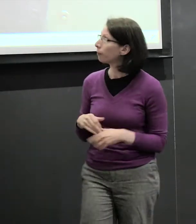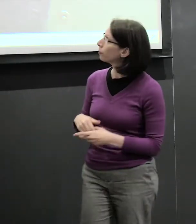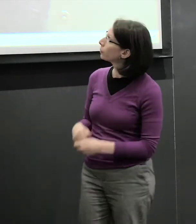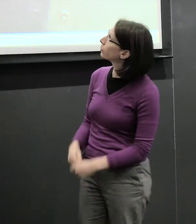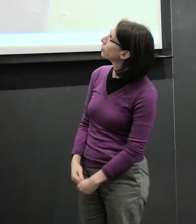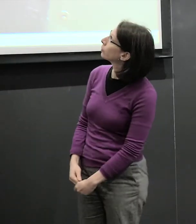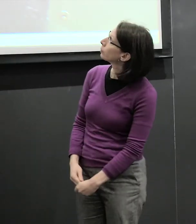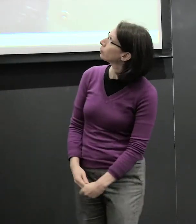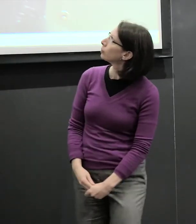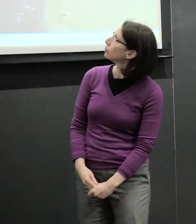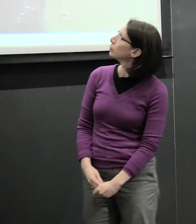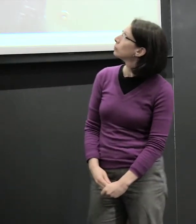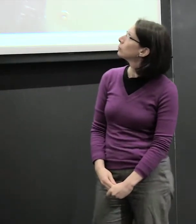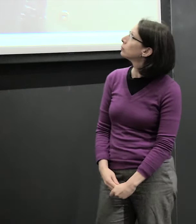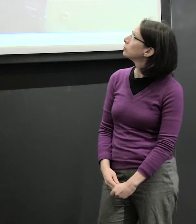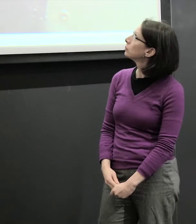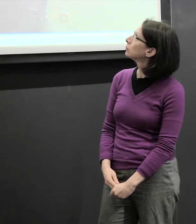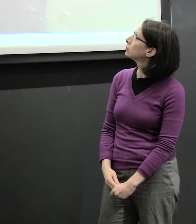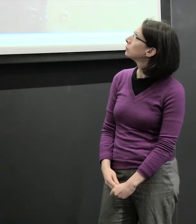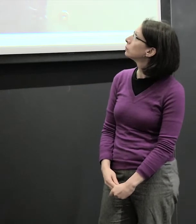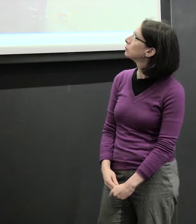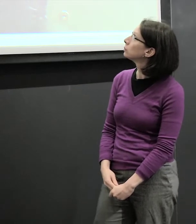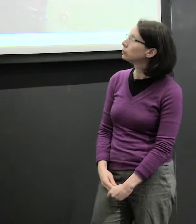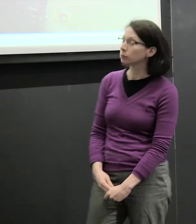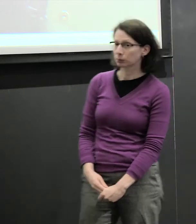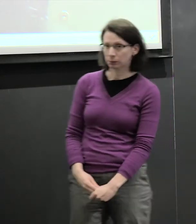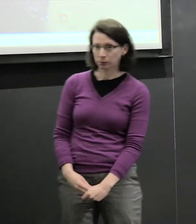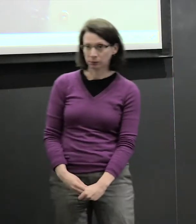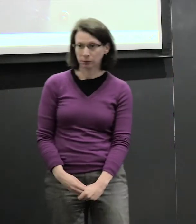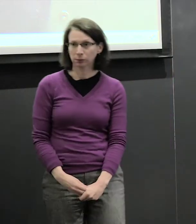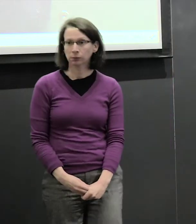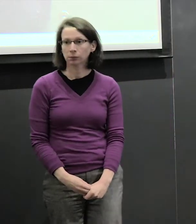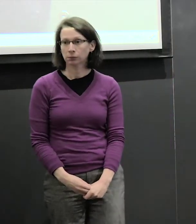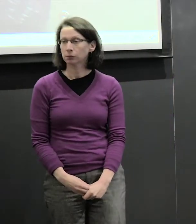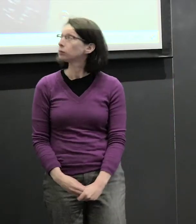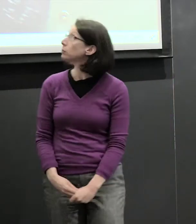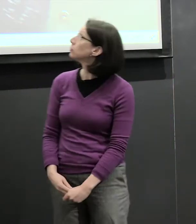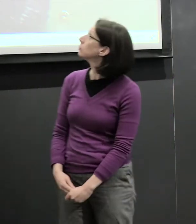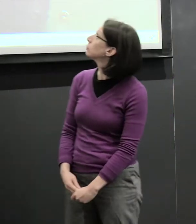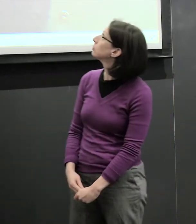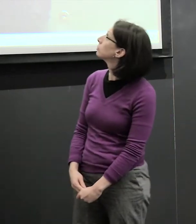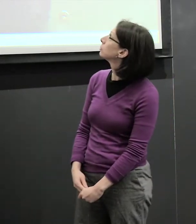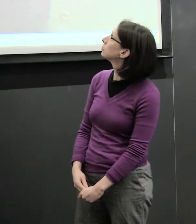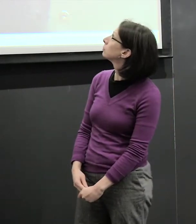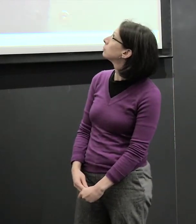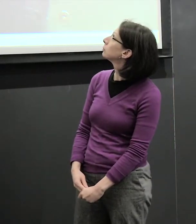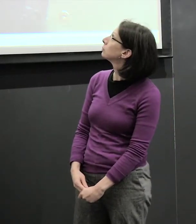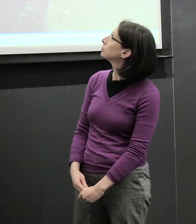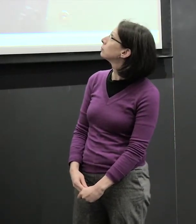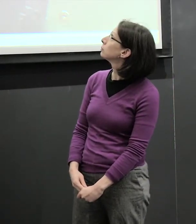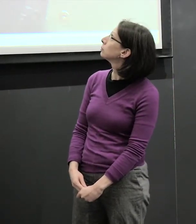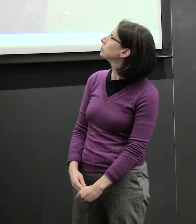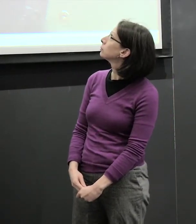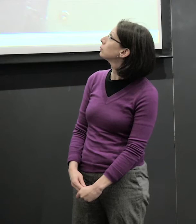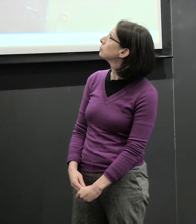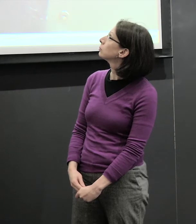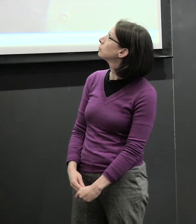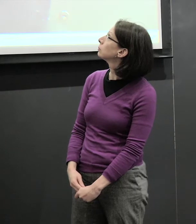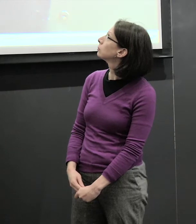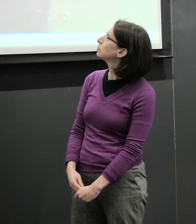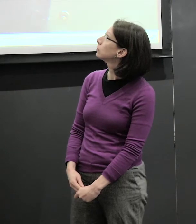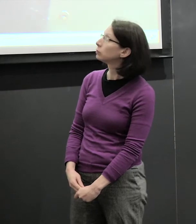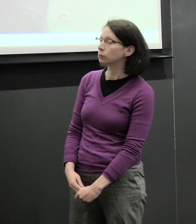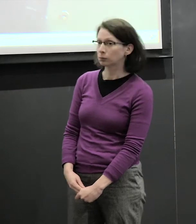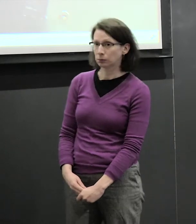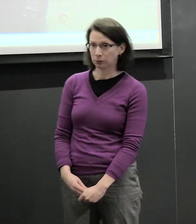So John, money I would give, you not. John, he, money I give, you I